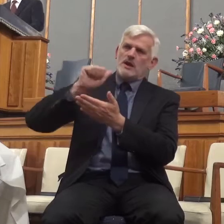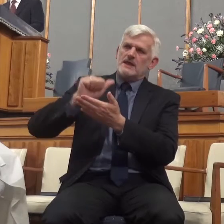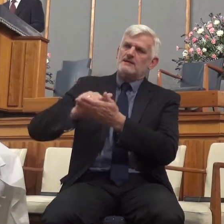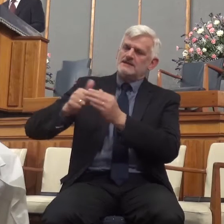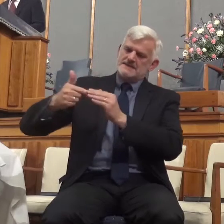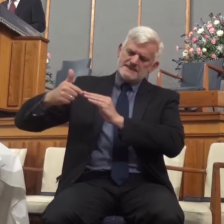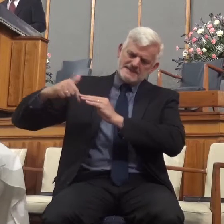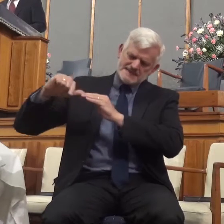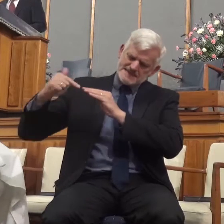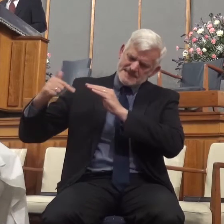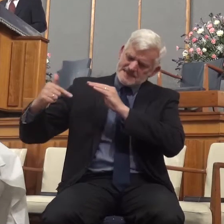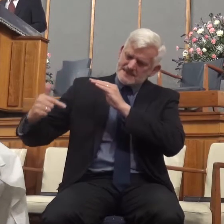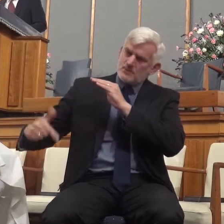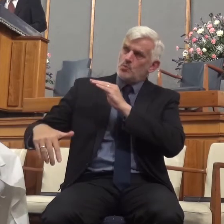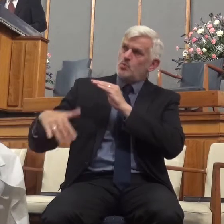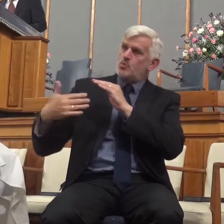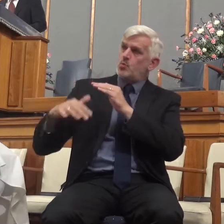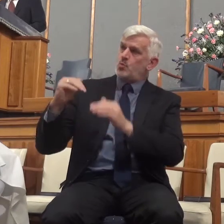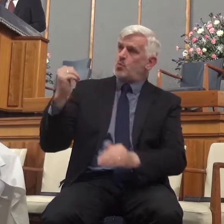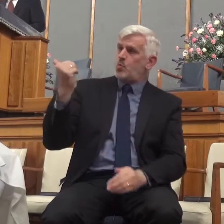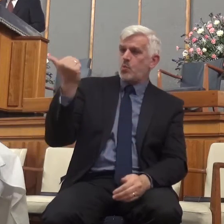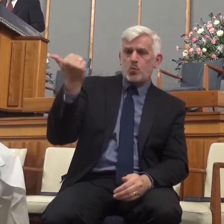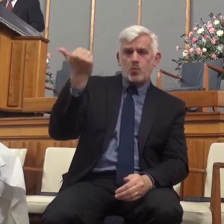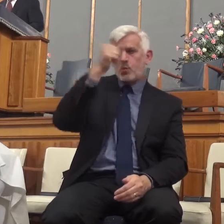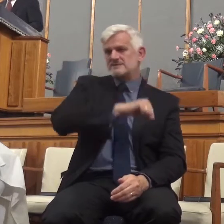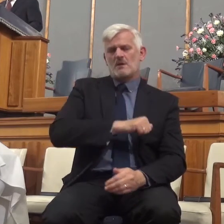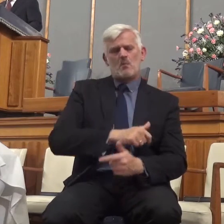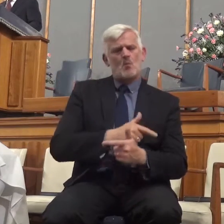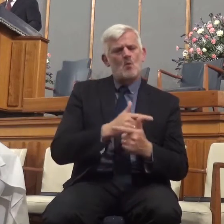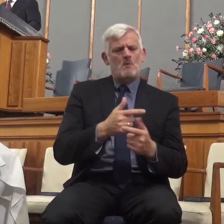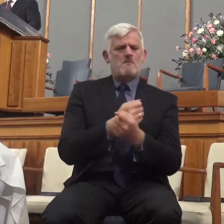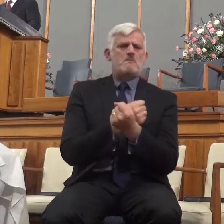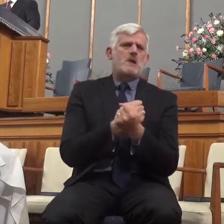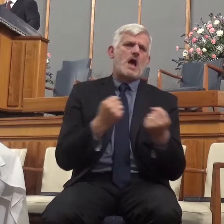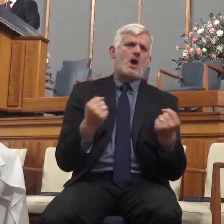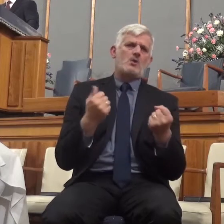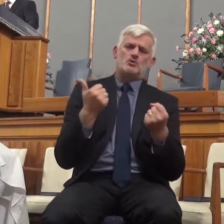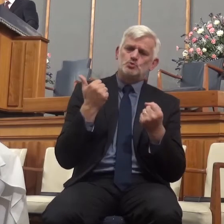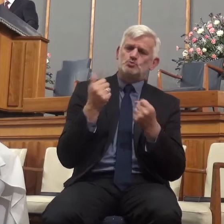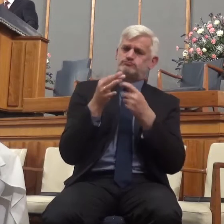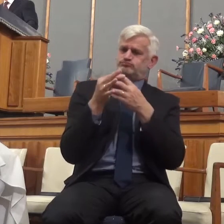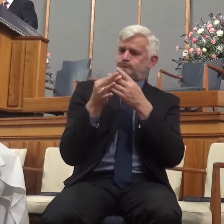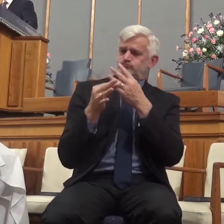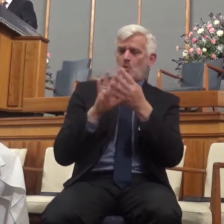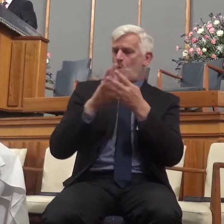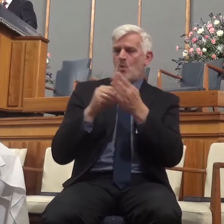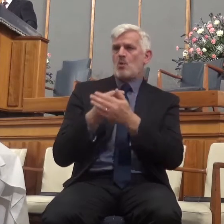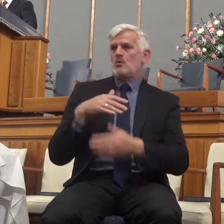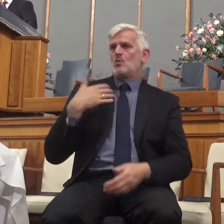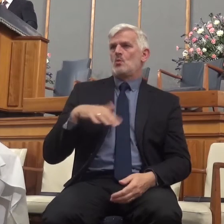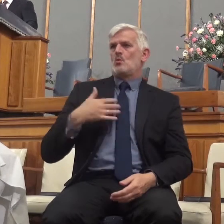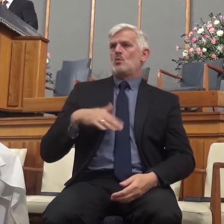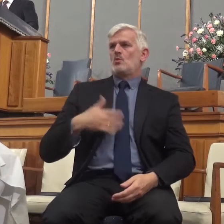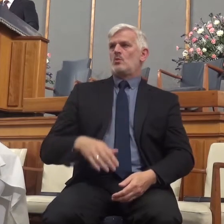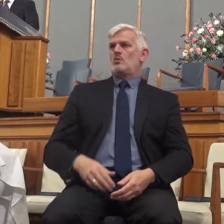his vast arsenal of wisdom and power and goodness. Why, in his word, you see